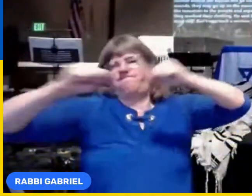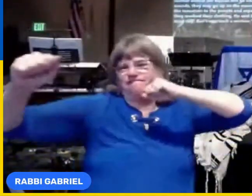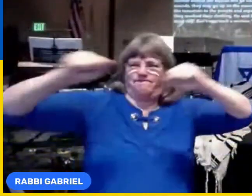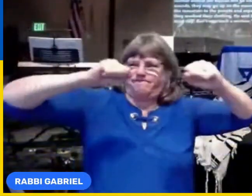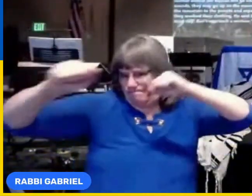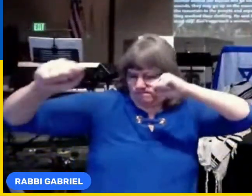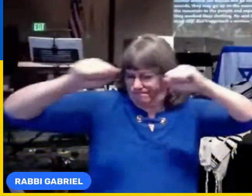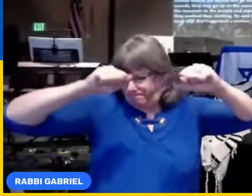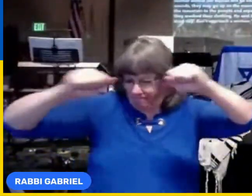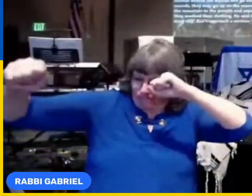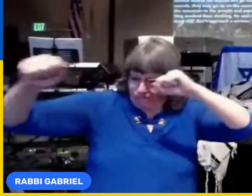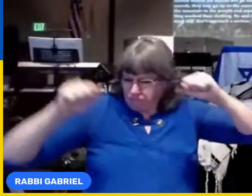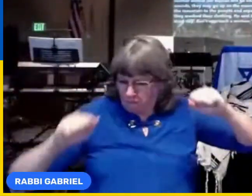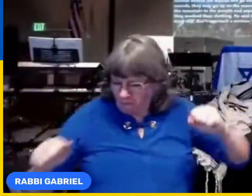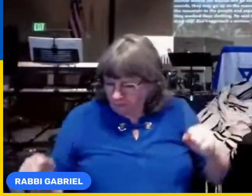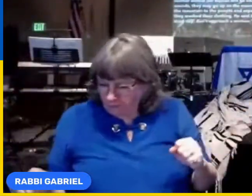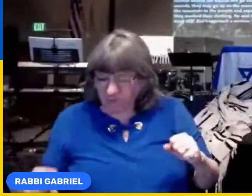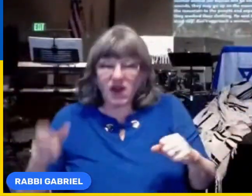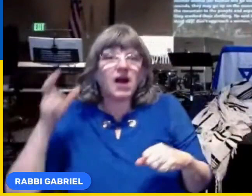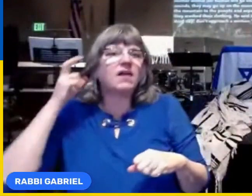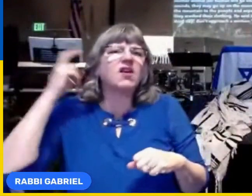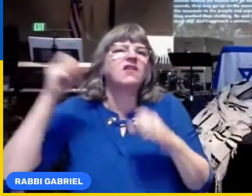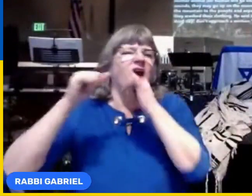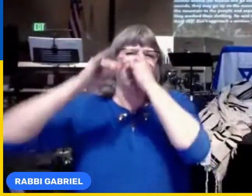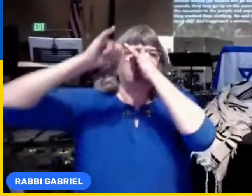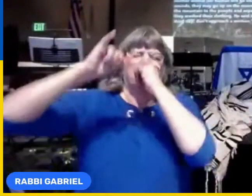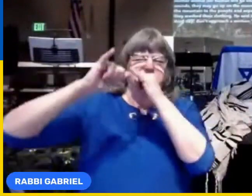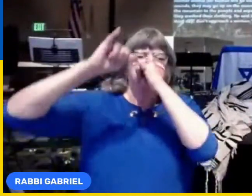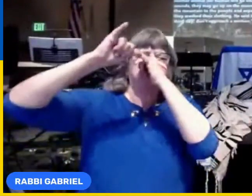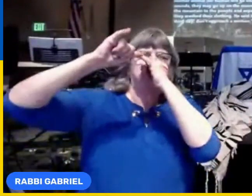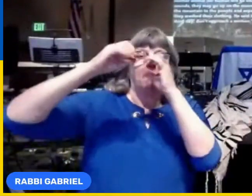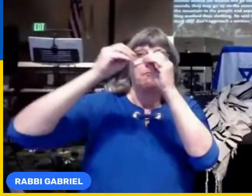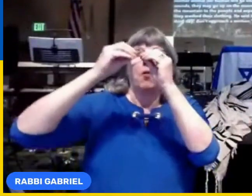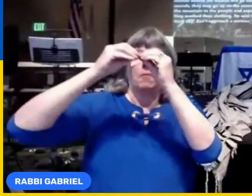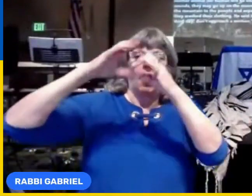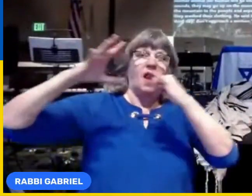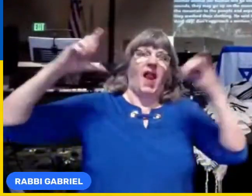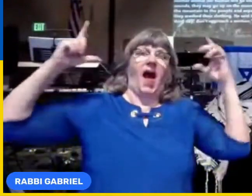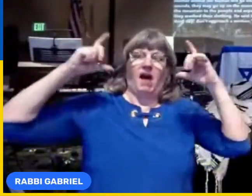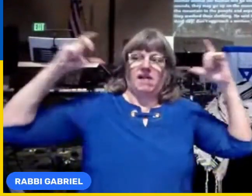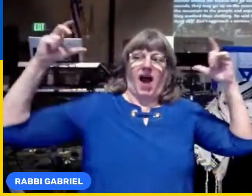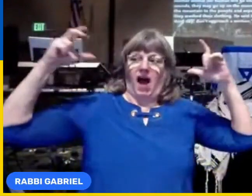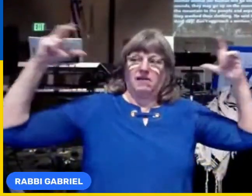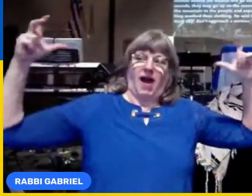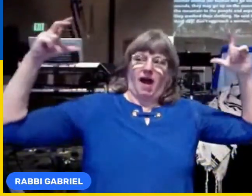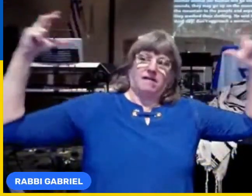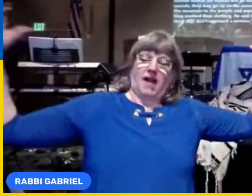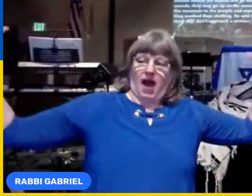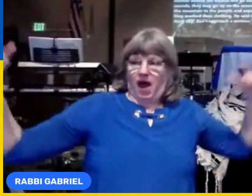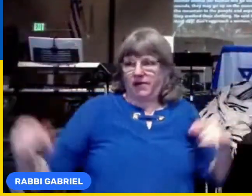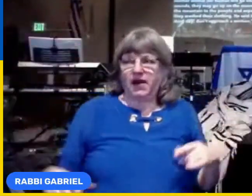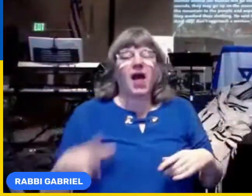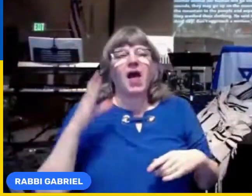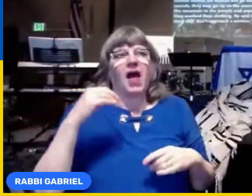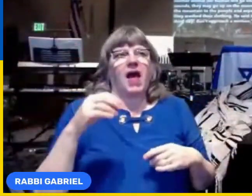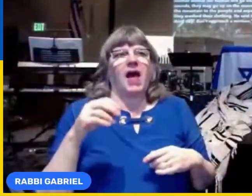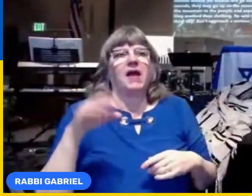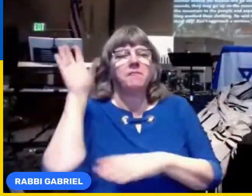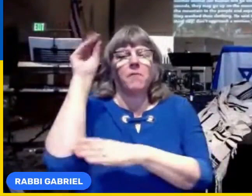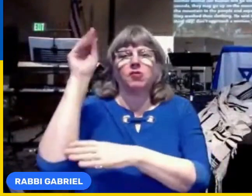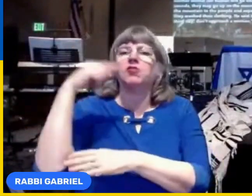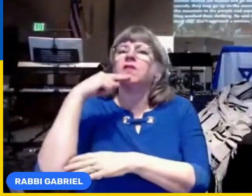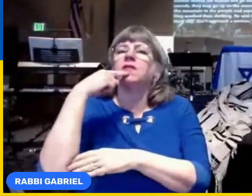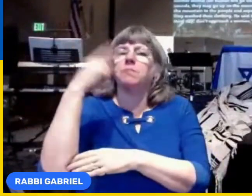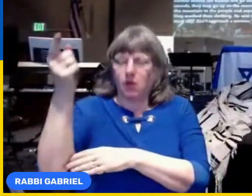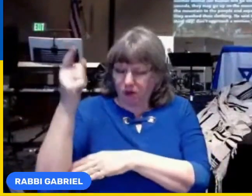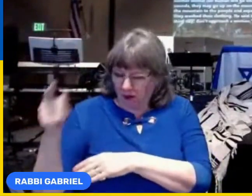violently. As the sound of the shofar grew louder and louder, Moshe spoke, and God answered him with a voice.